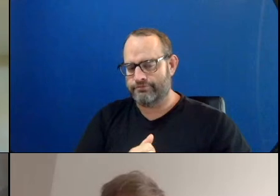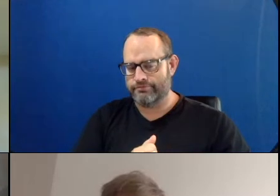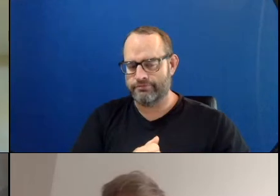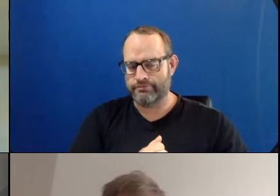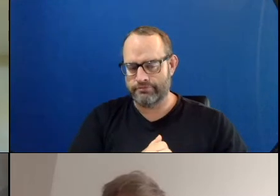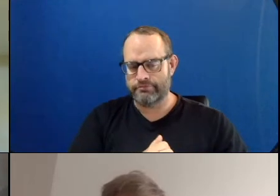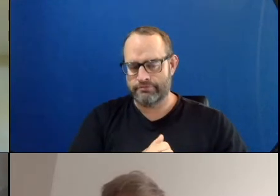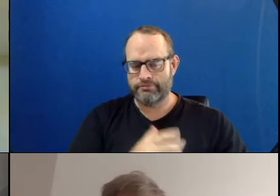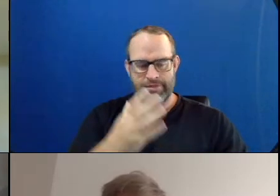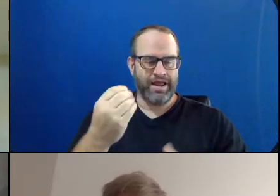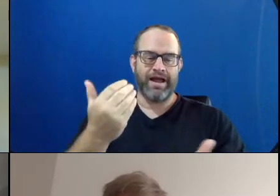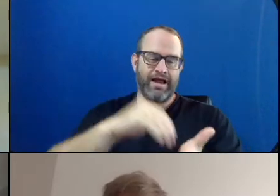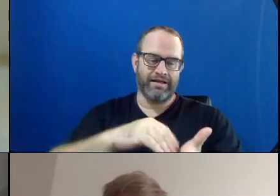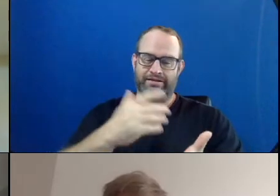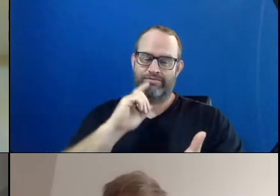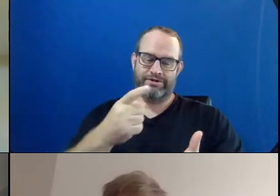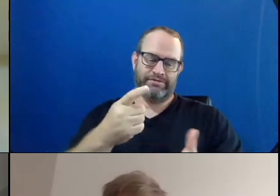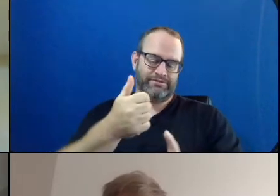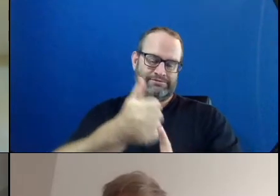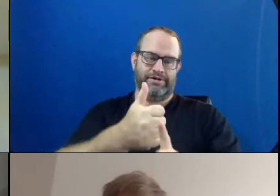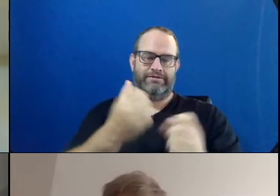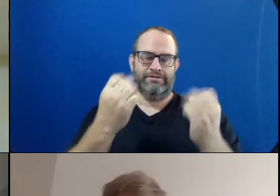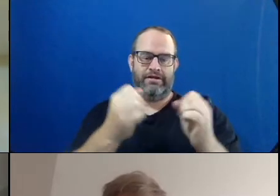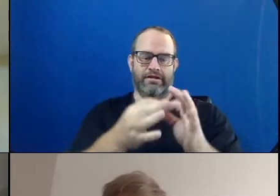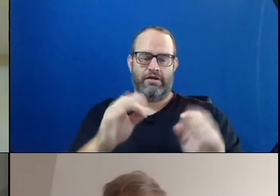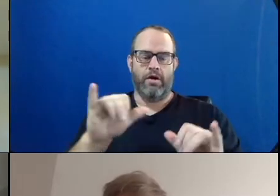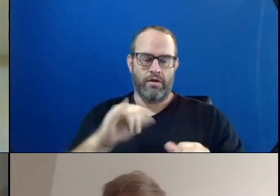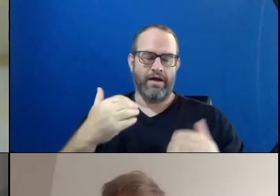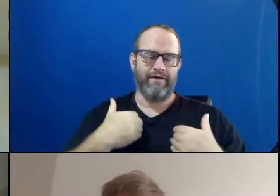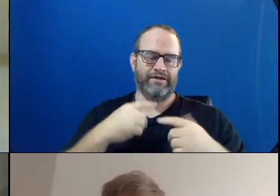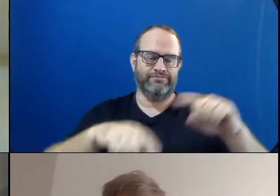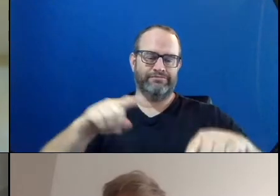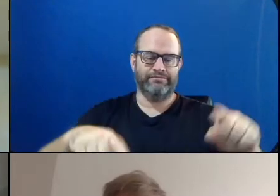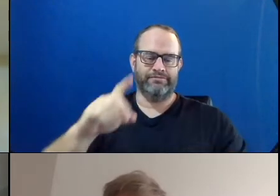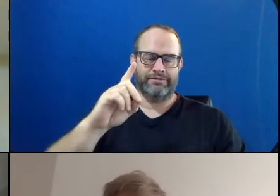all over the world in our research and development while working on World Around You.